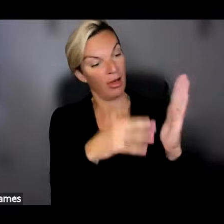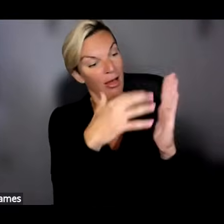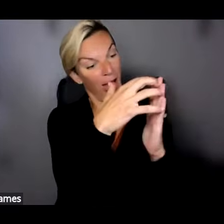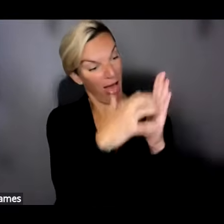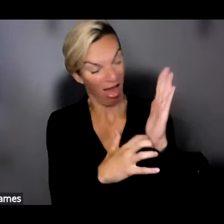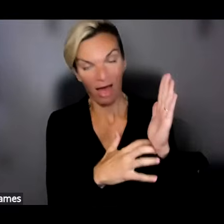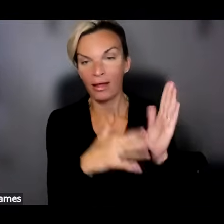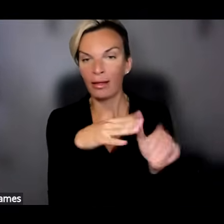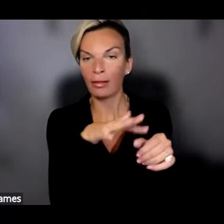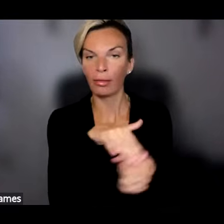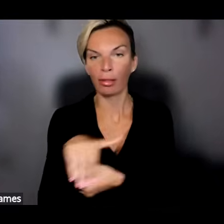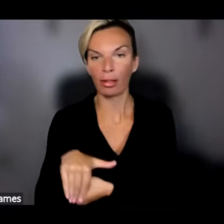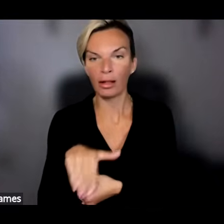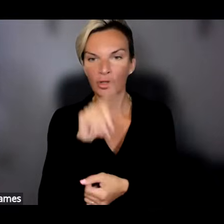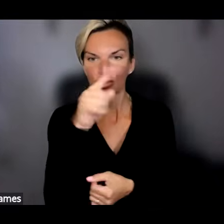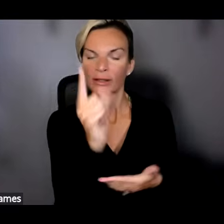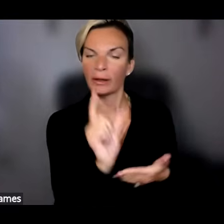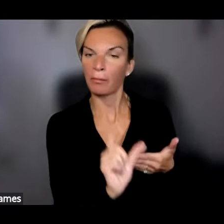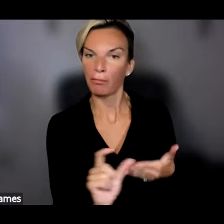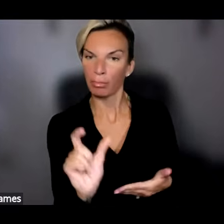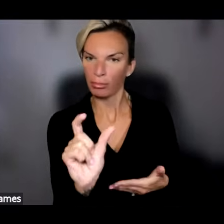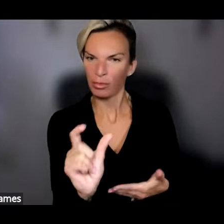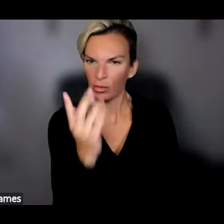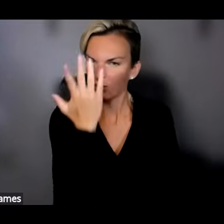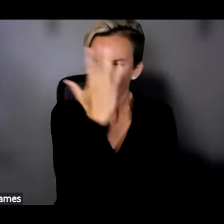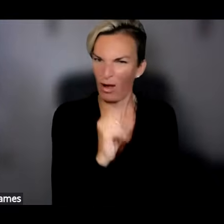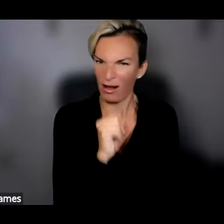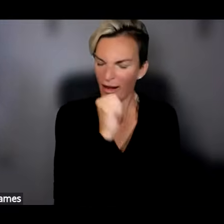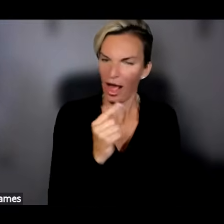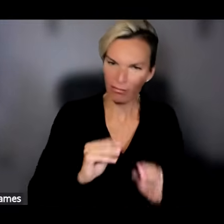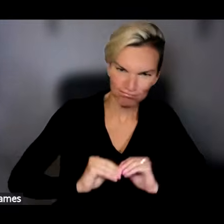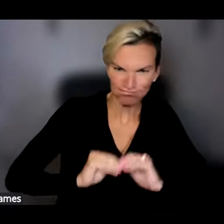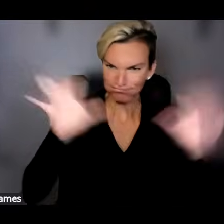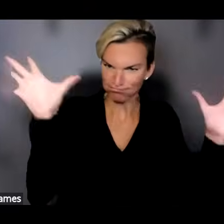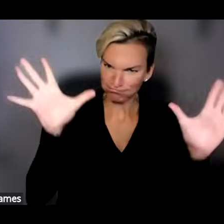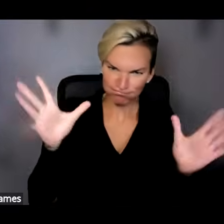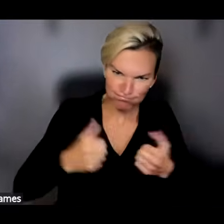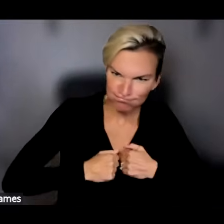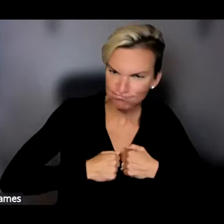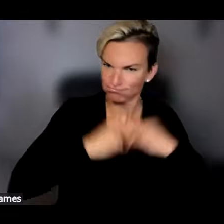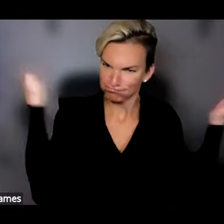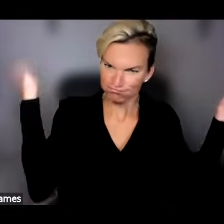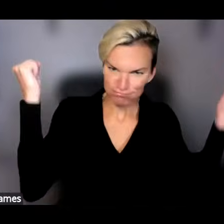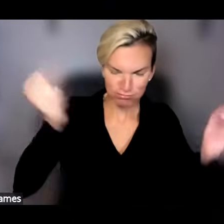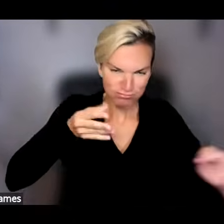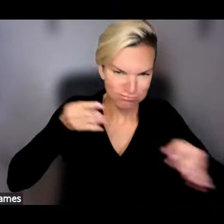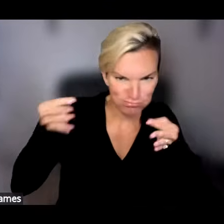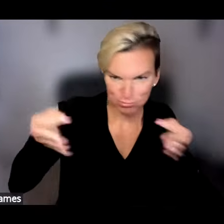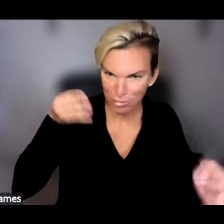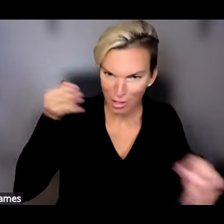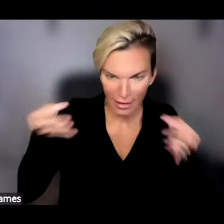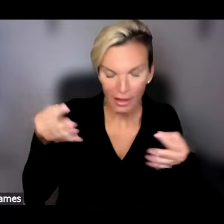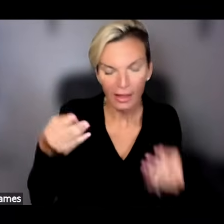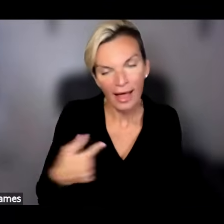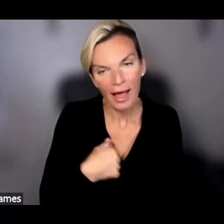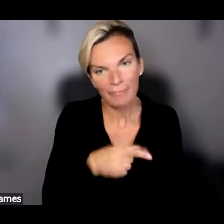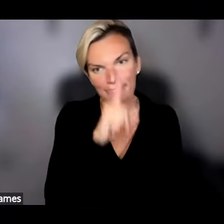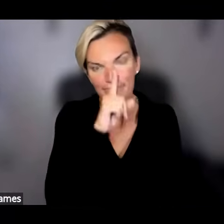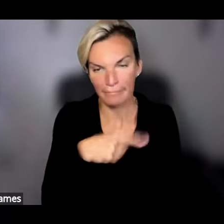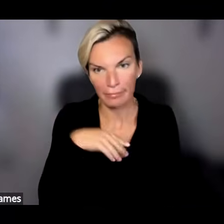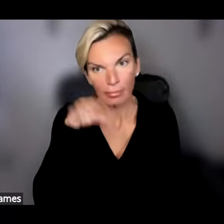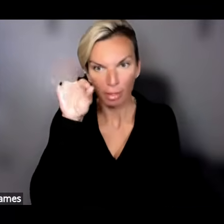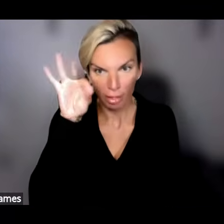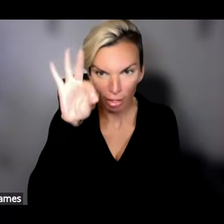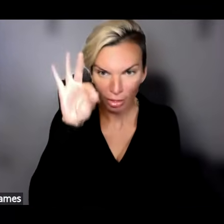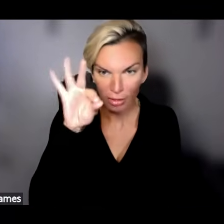covered in the bullets. So why don't we state in general, what is this? And what it is I won't repeat it. It is a